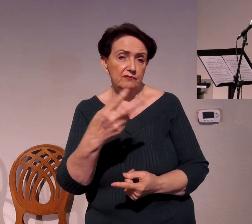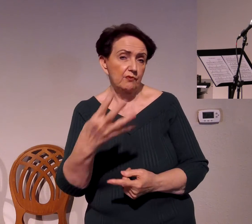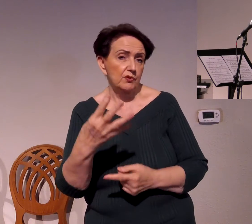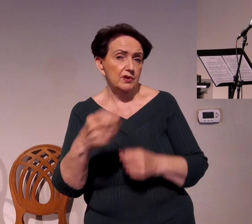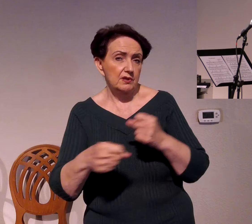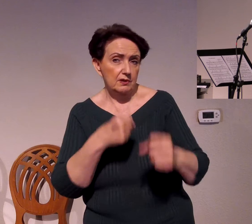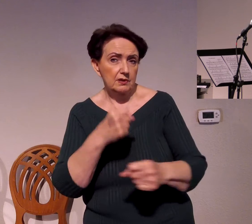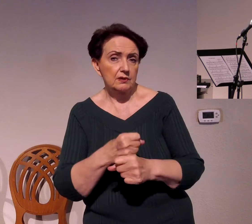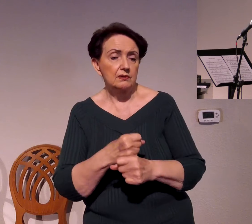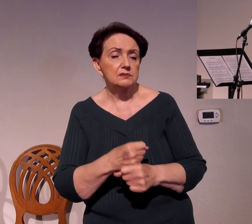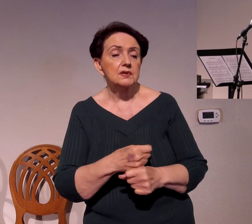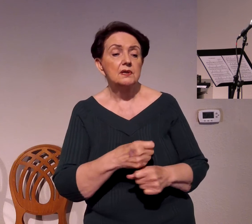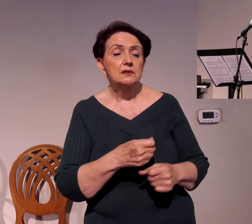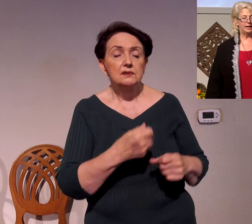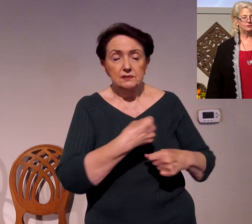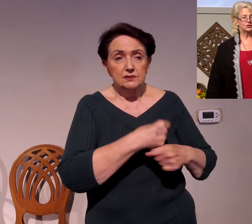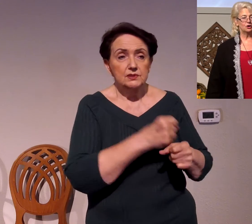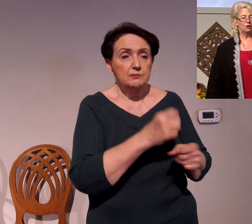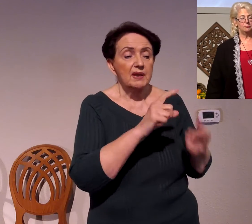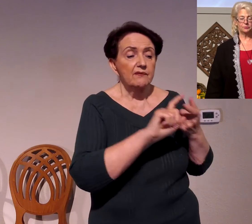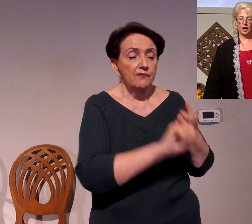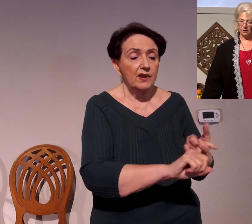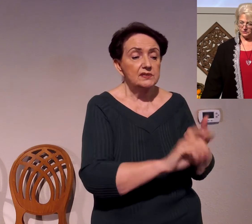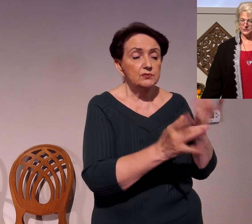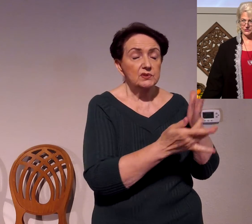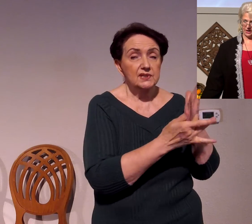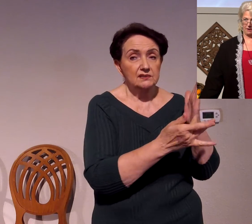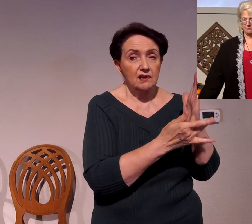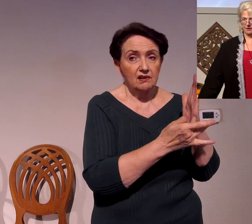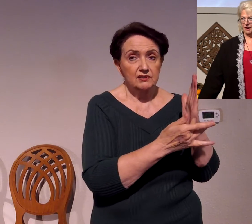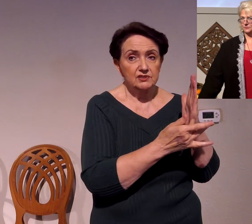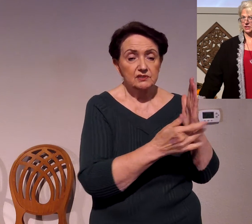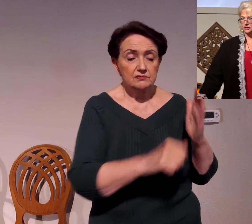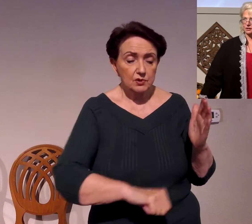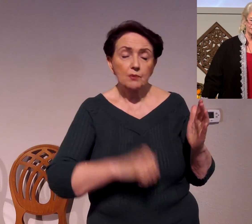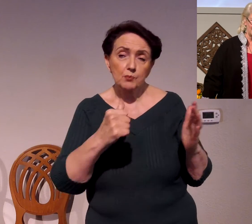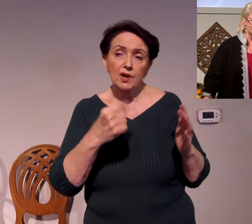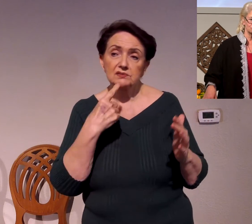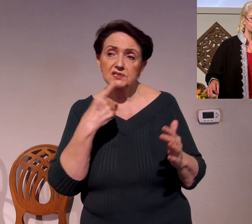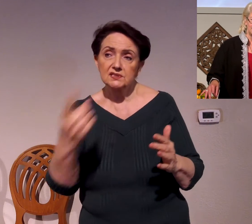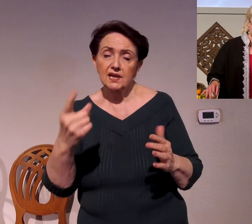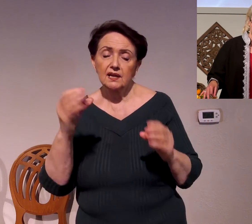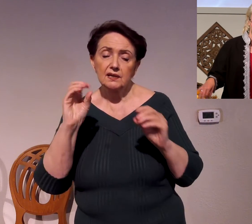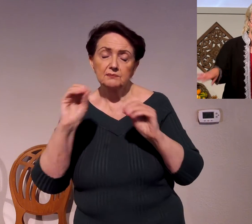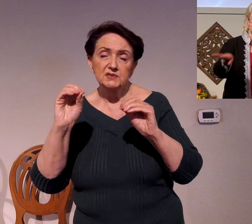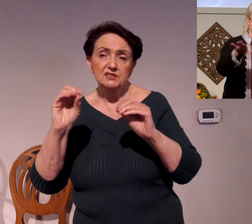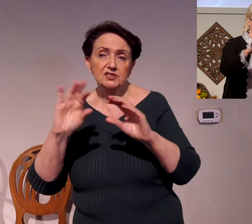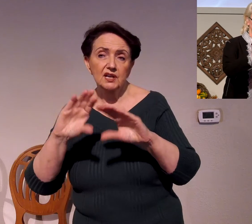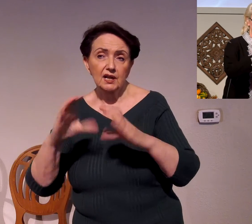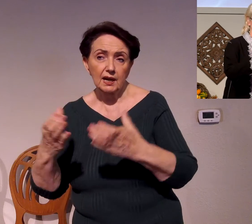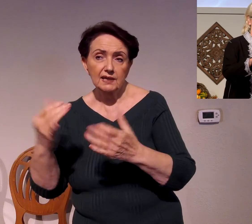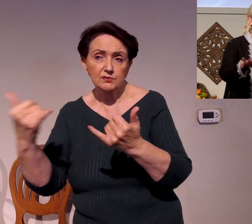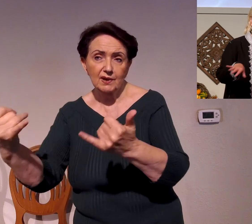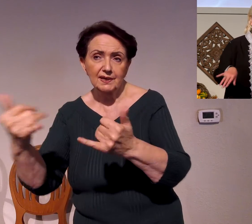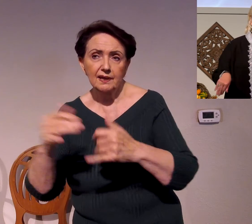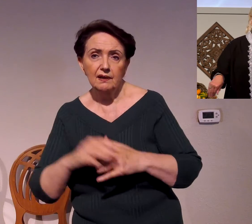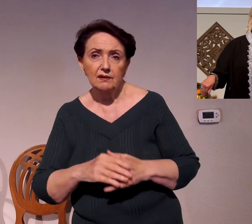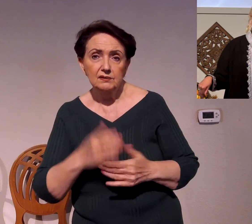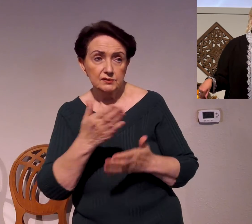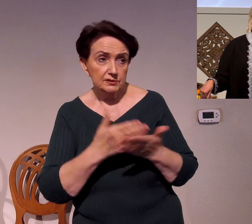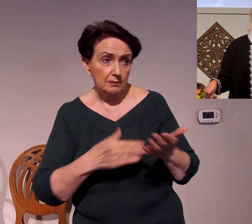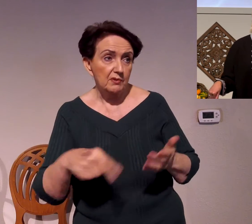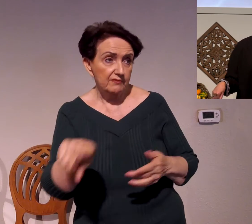with all this technology. And so I'm proud to say that I'm teaching a class right now, which some of you are in, which